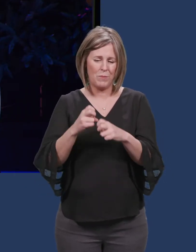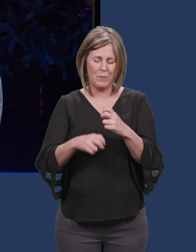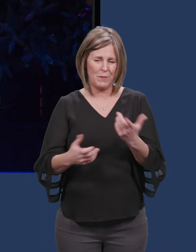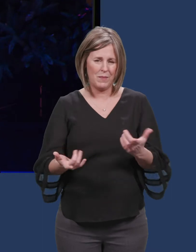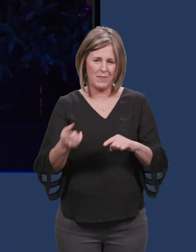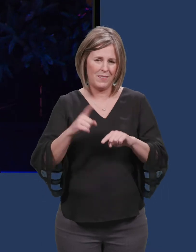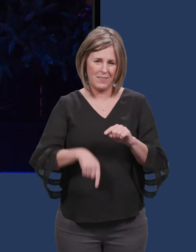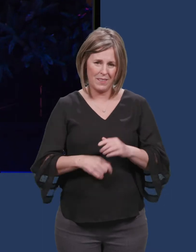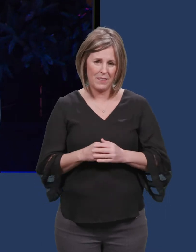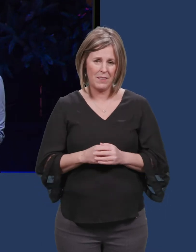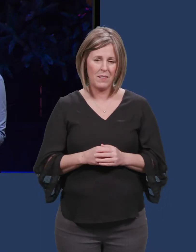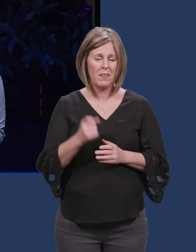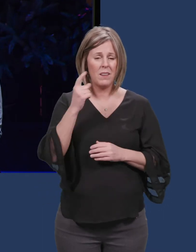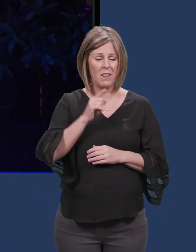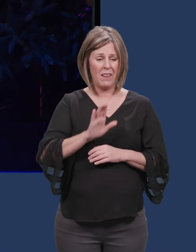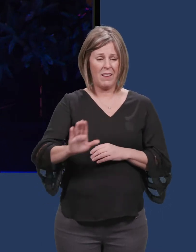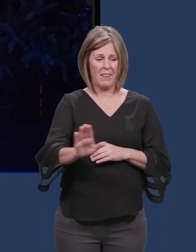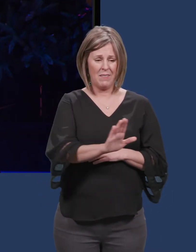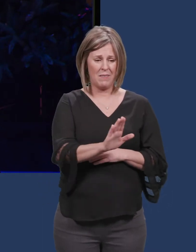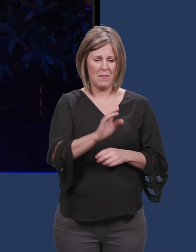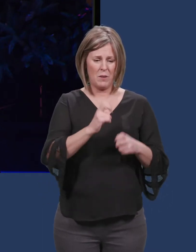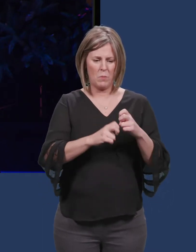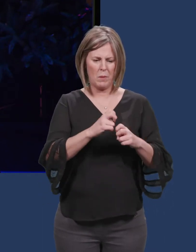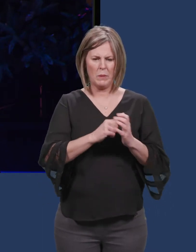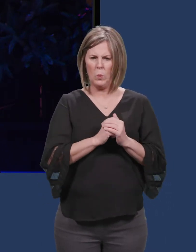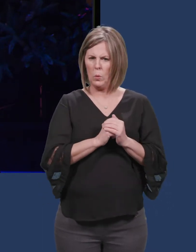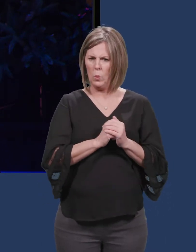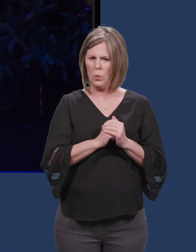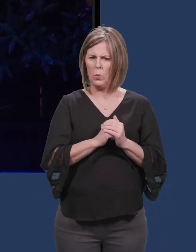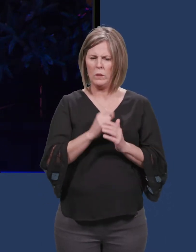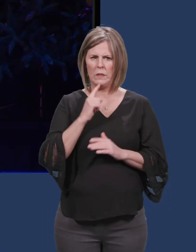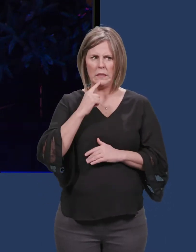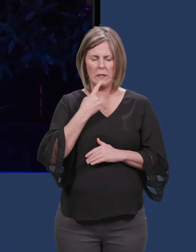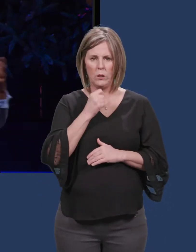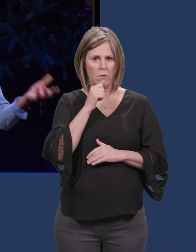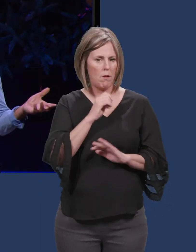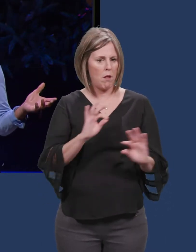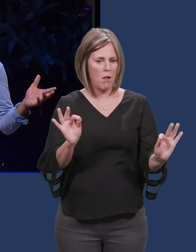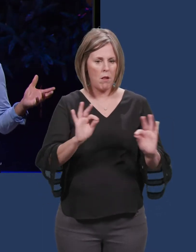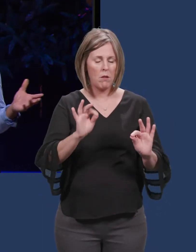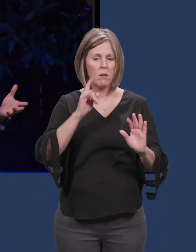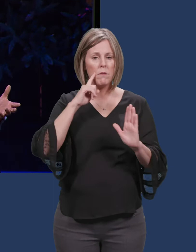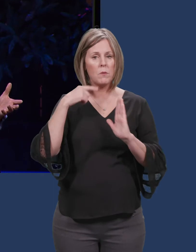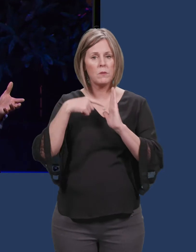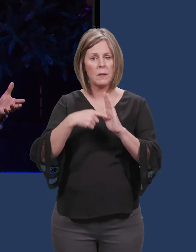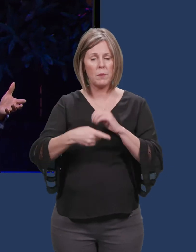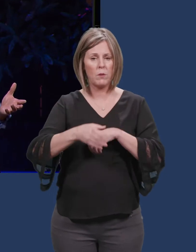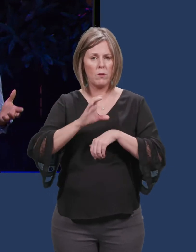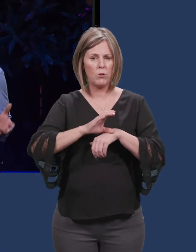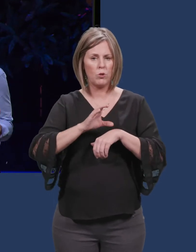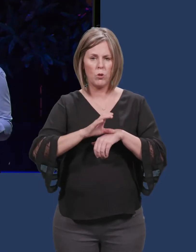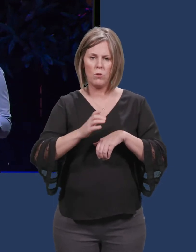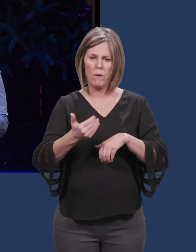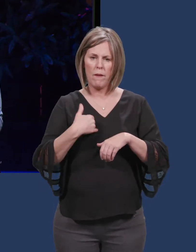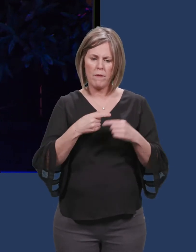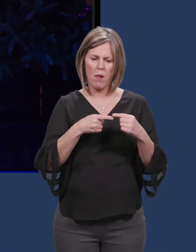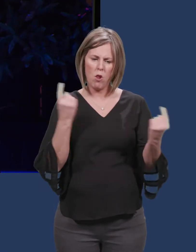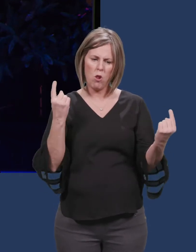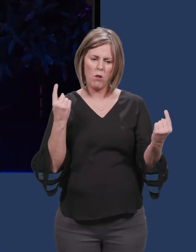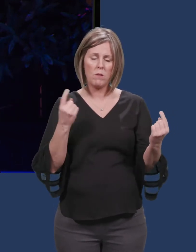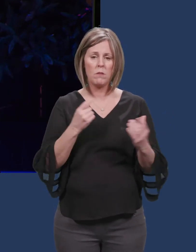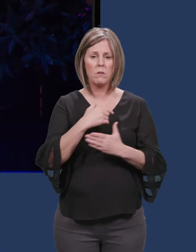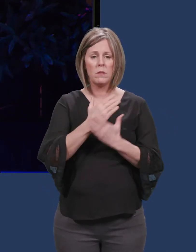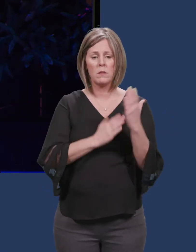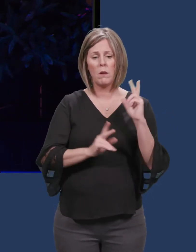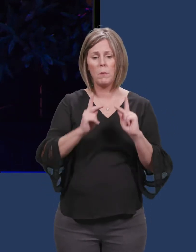the problems that Corinth had, I mean, they were big problems. For example, there was division in the church. Some people were saying,